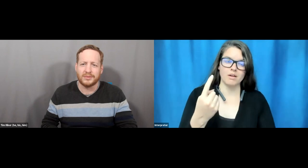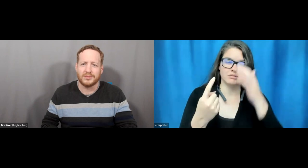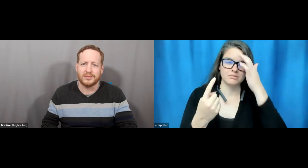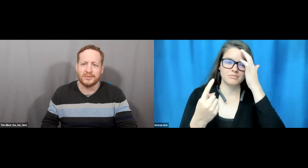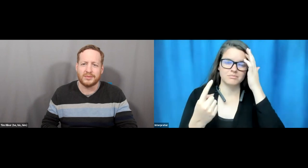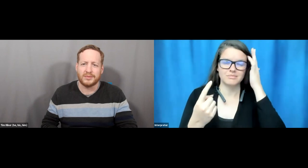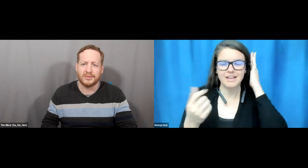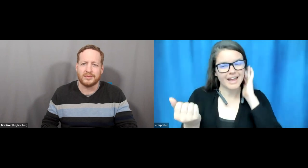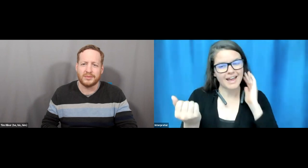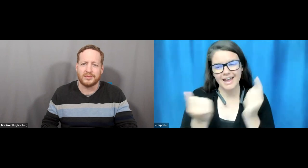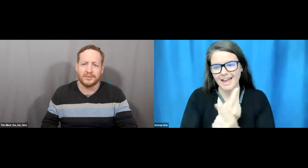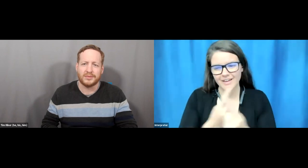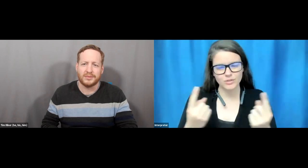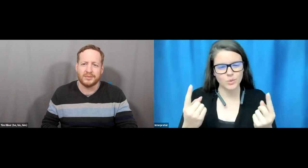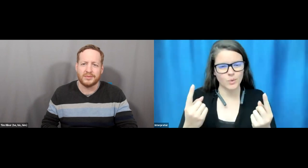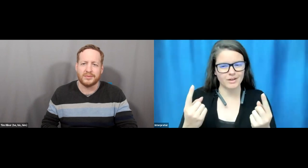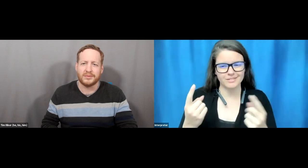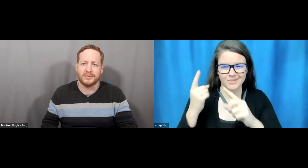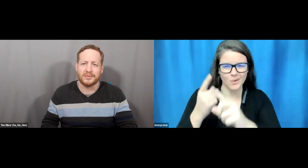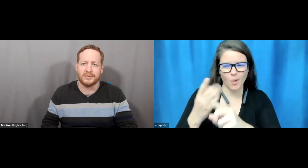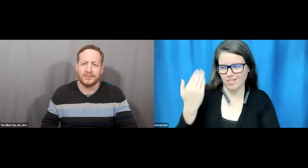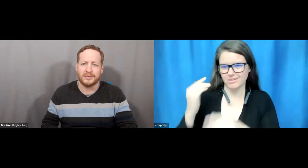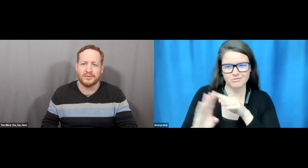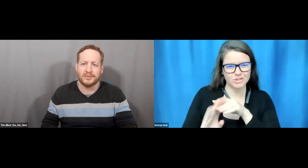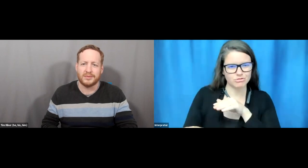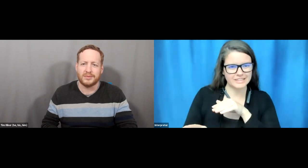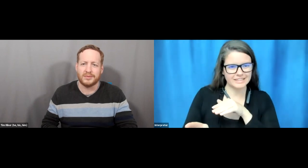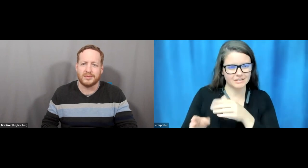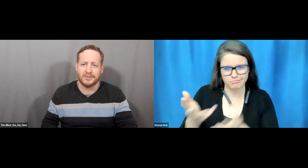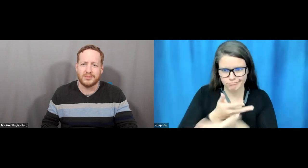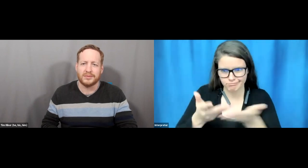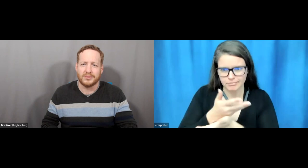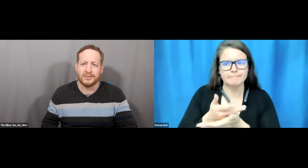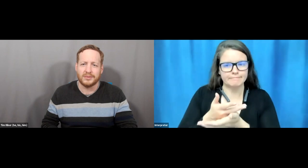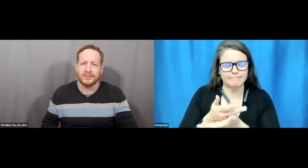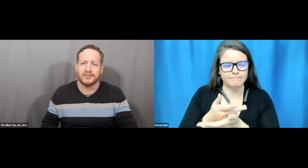everybody's goal at that time, at that retreat, that we should try and see if they can hire one more